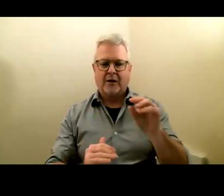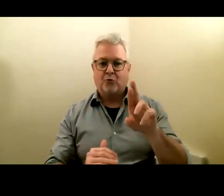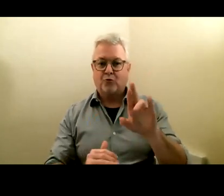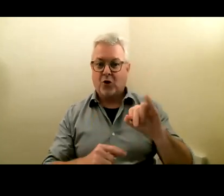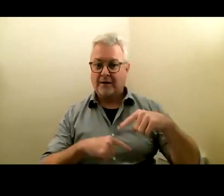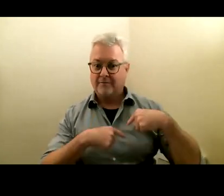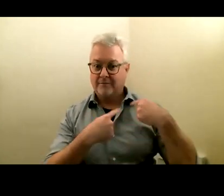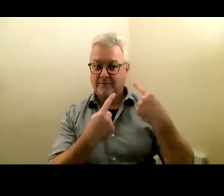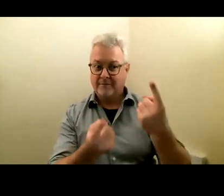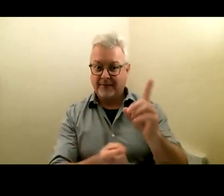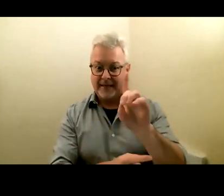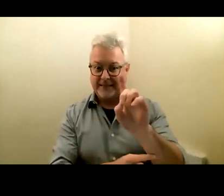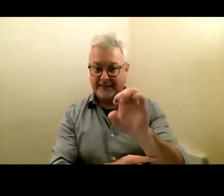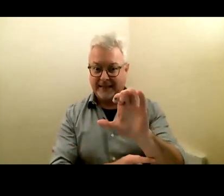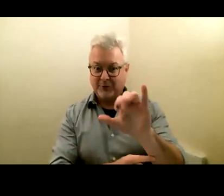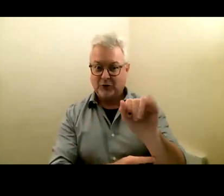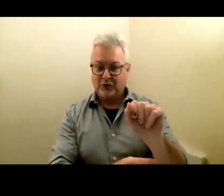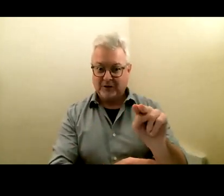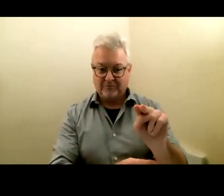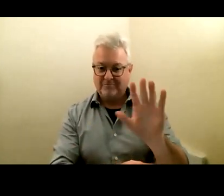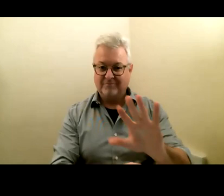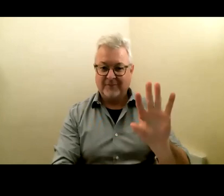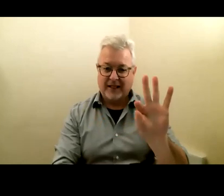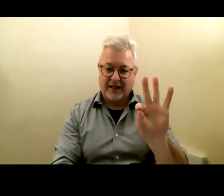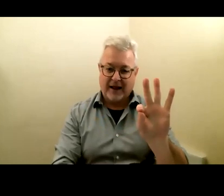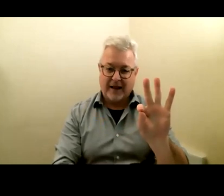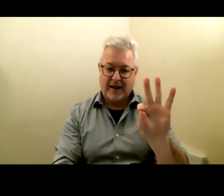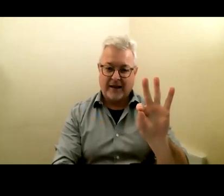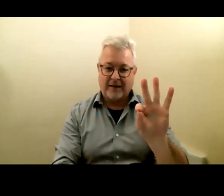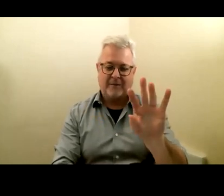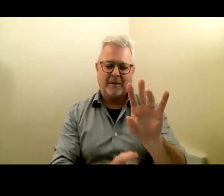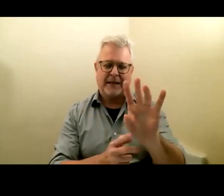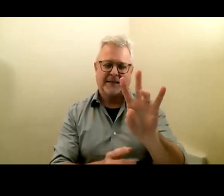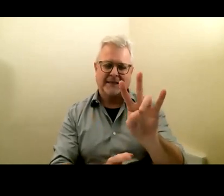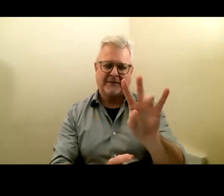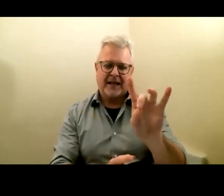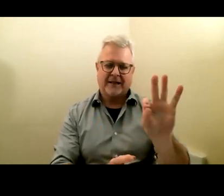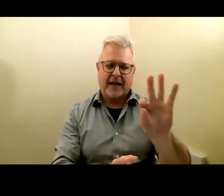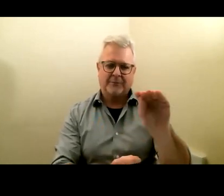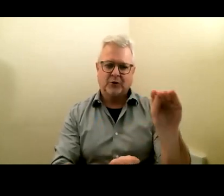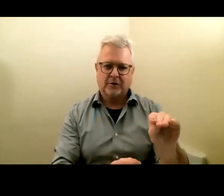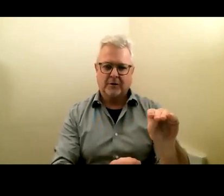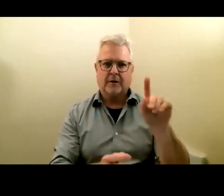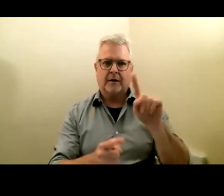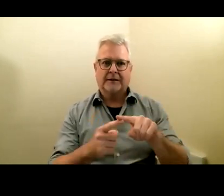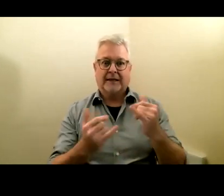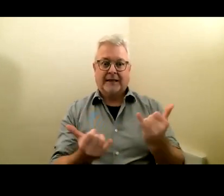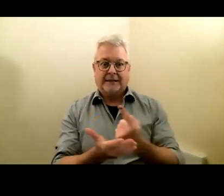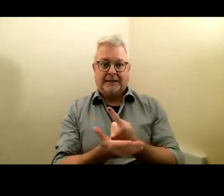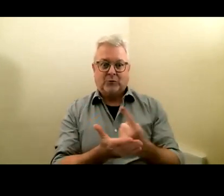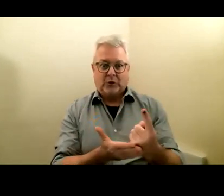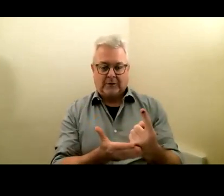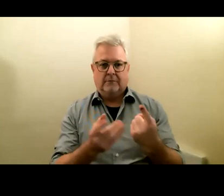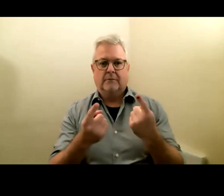less. And Rhode Island so far since December and January is around the 7, 8